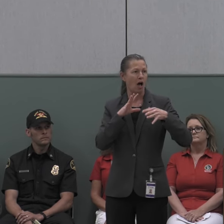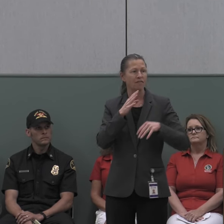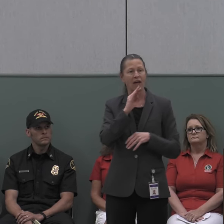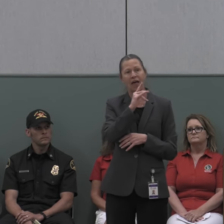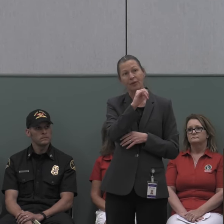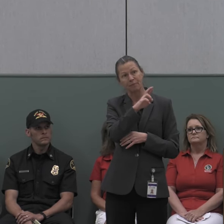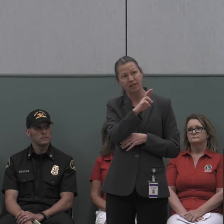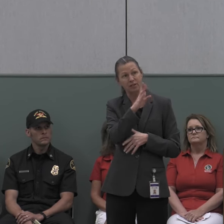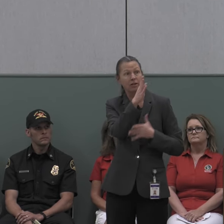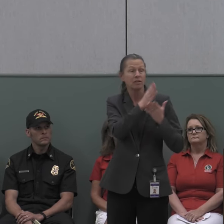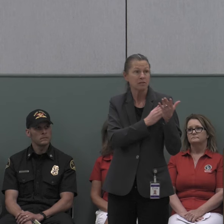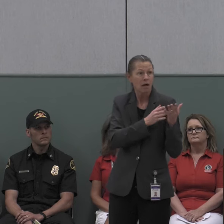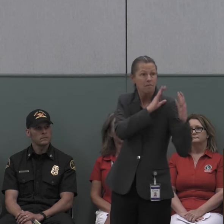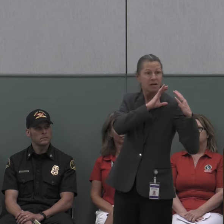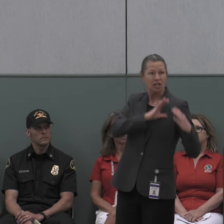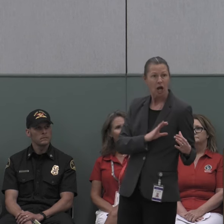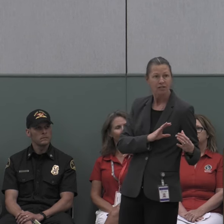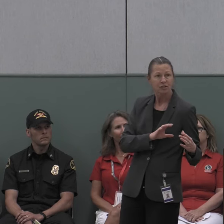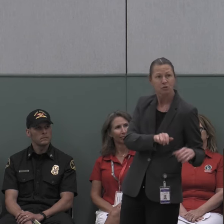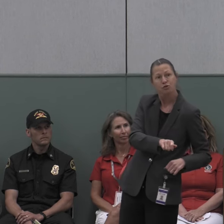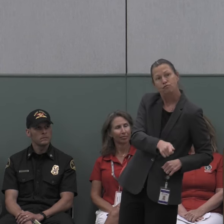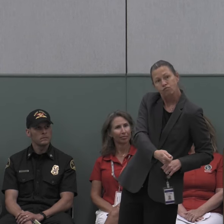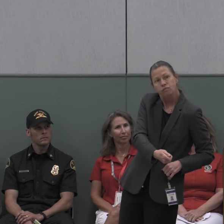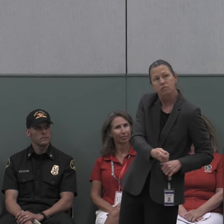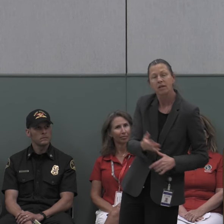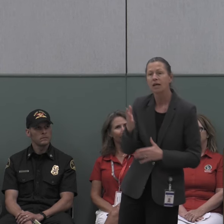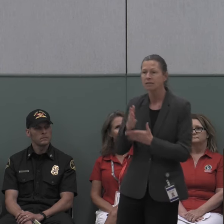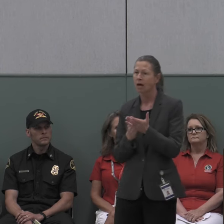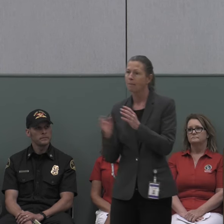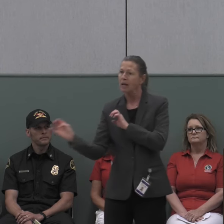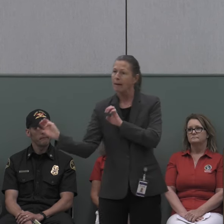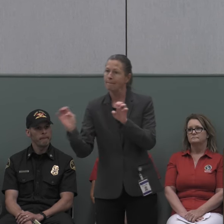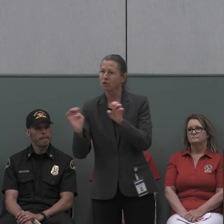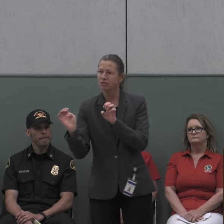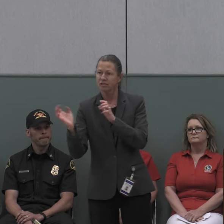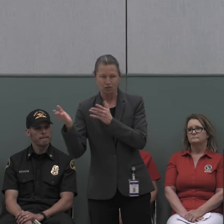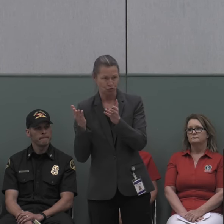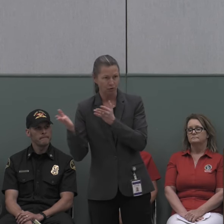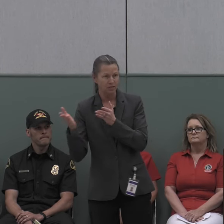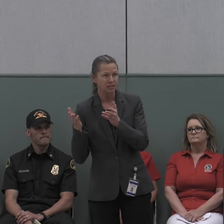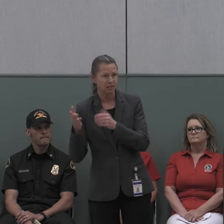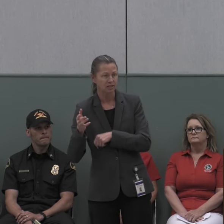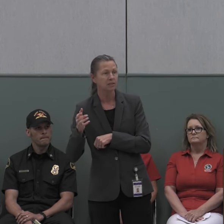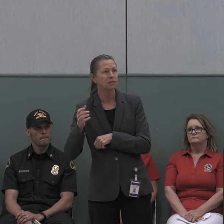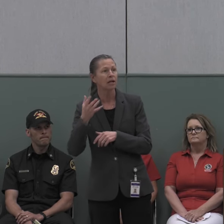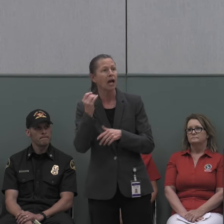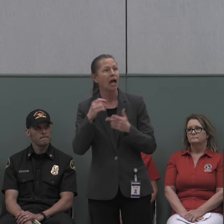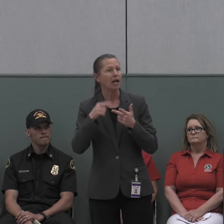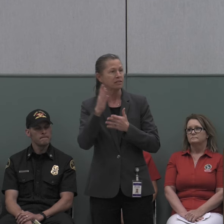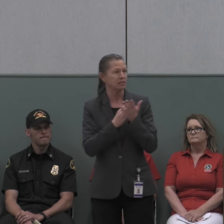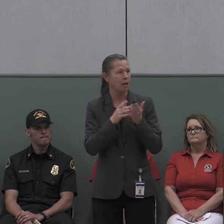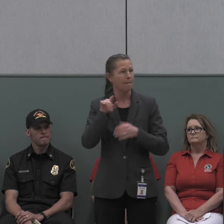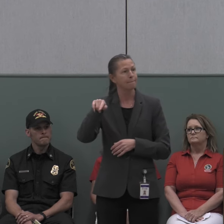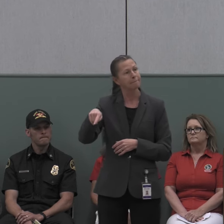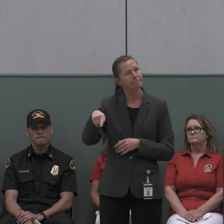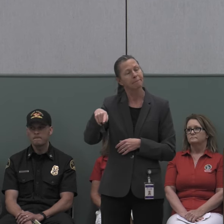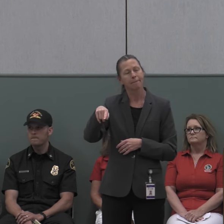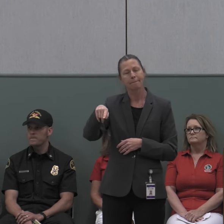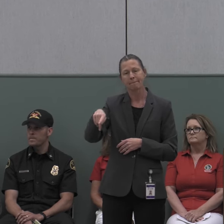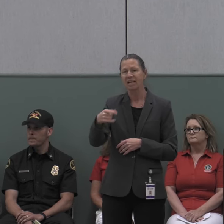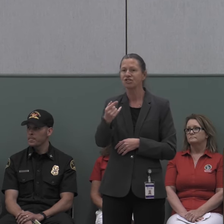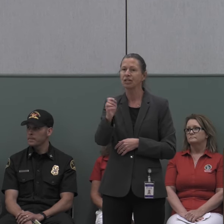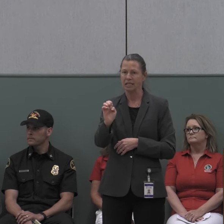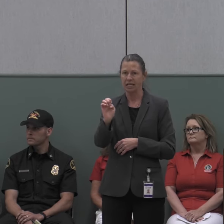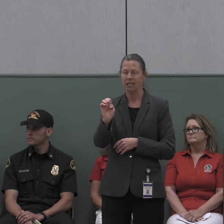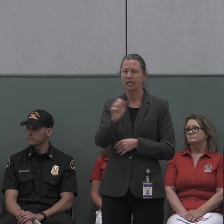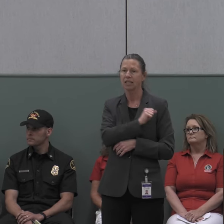were shut off by customers, some by emergency services, your first responders, and some by PG&E employees due to the